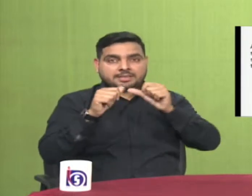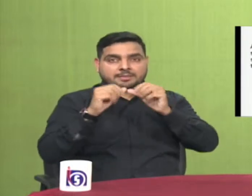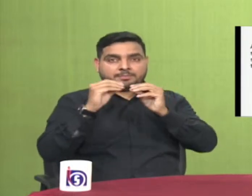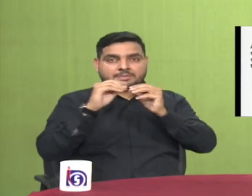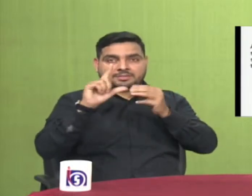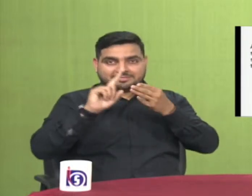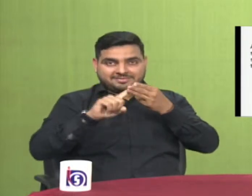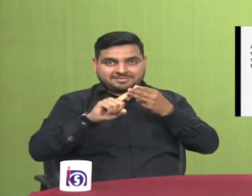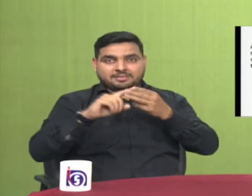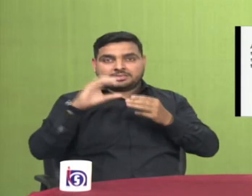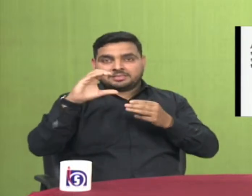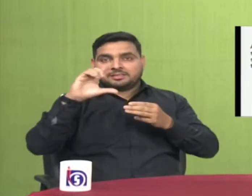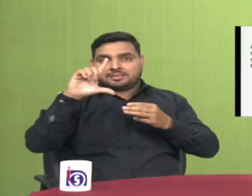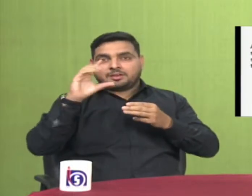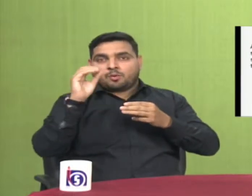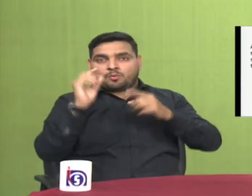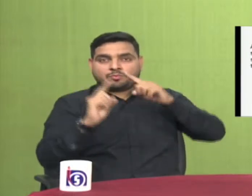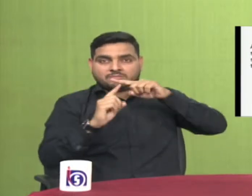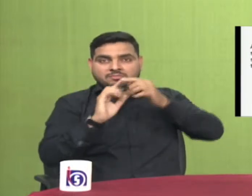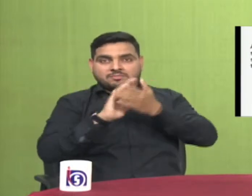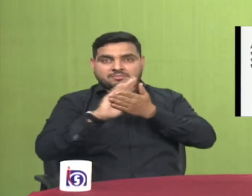suitable clothing.